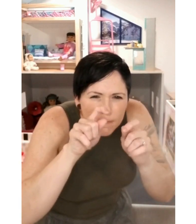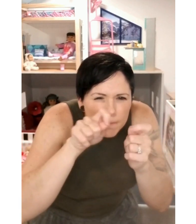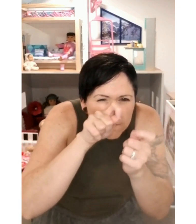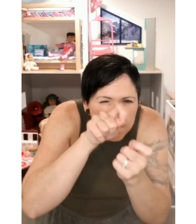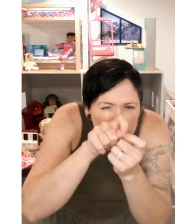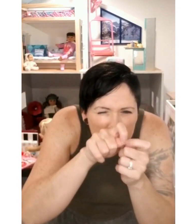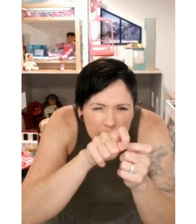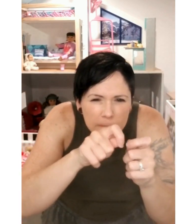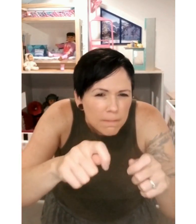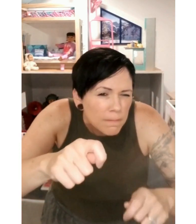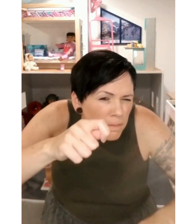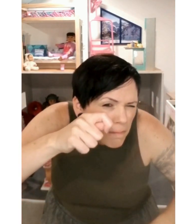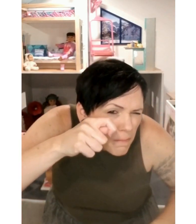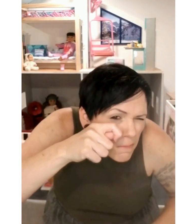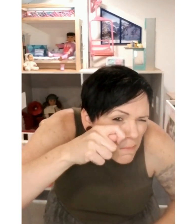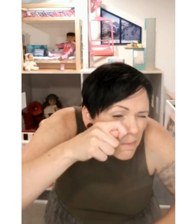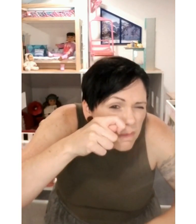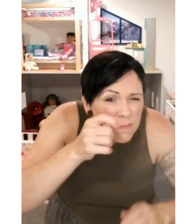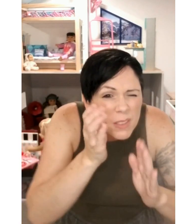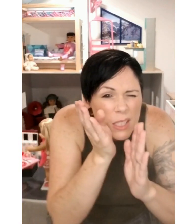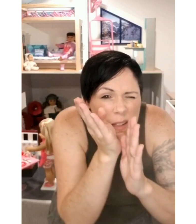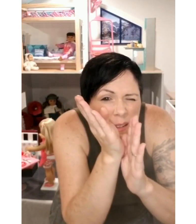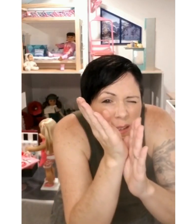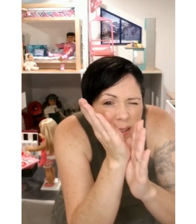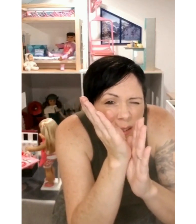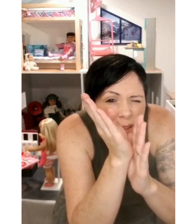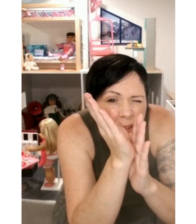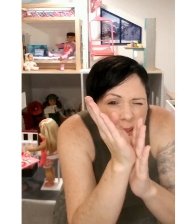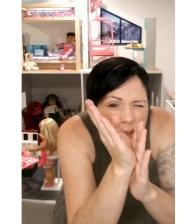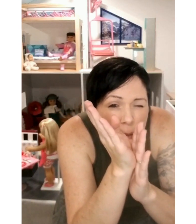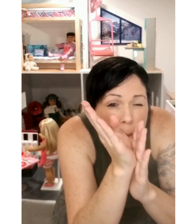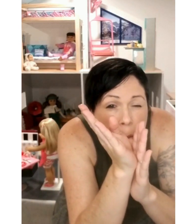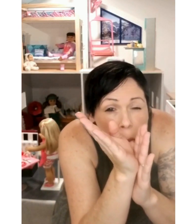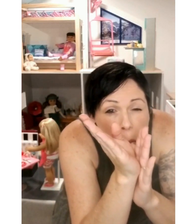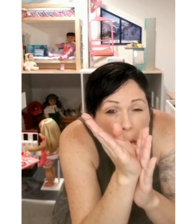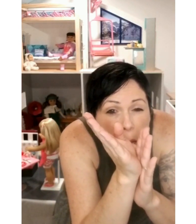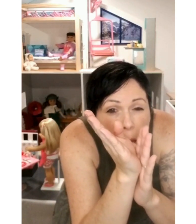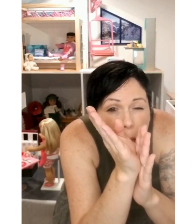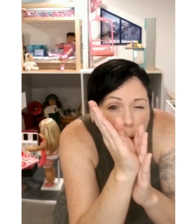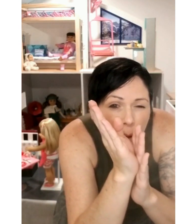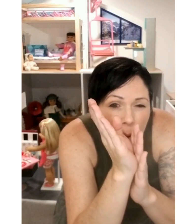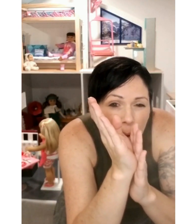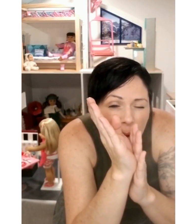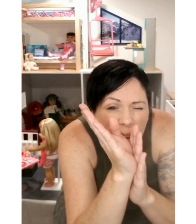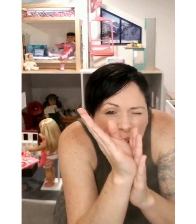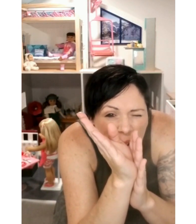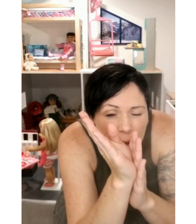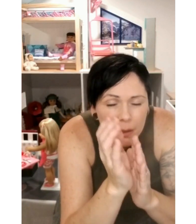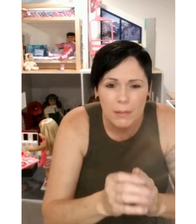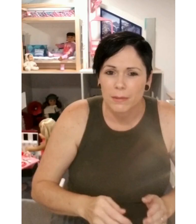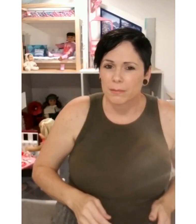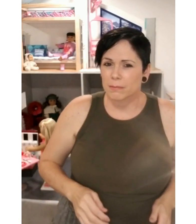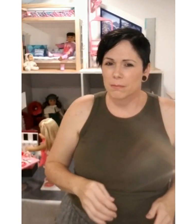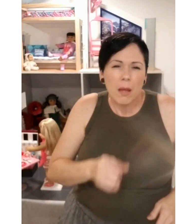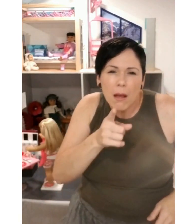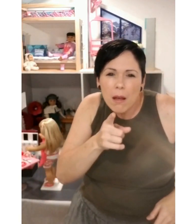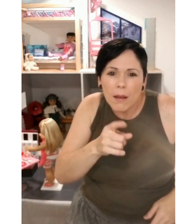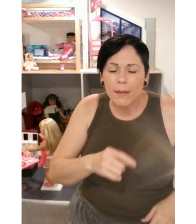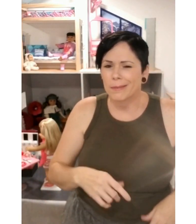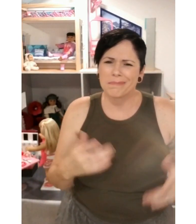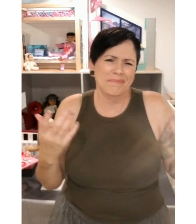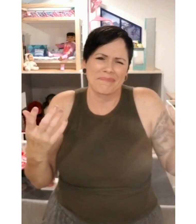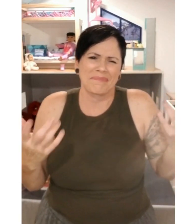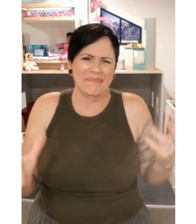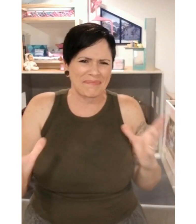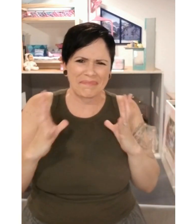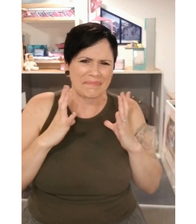of them might be slightly like a couple degrees different in angle than the others, but mostly I